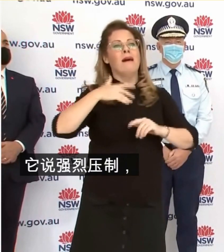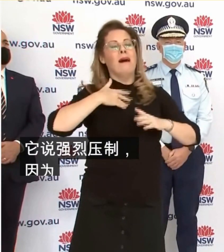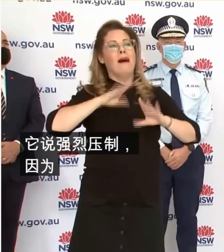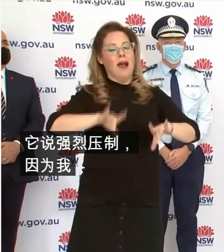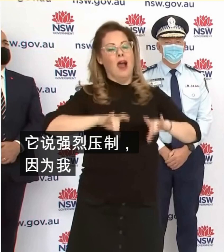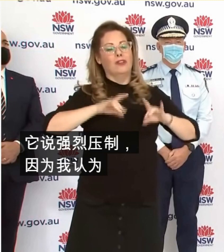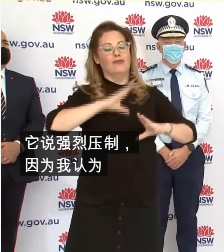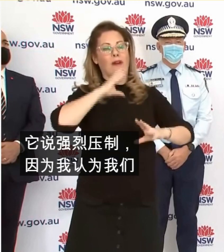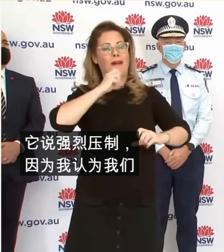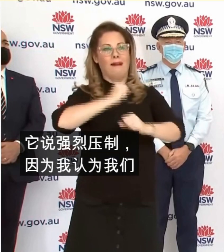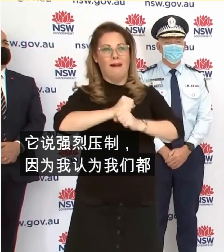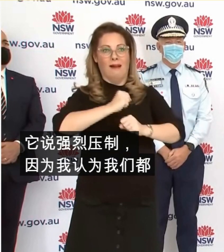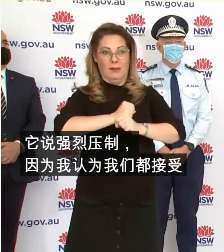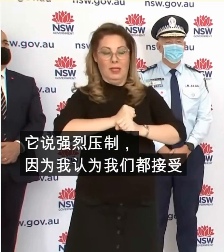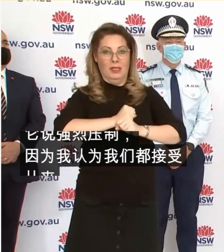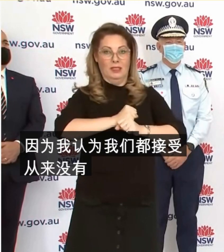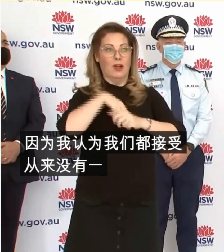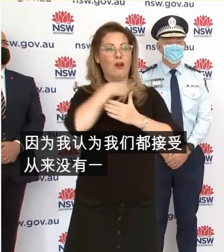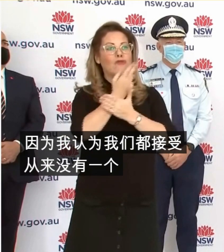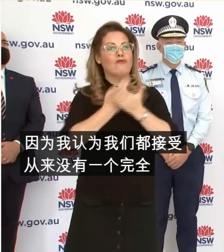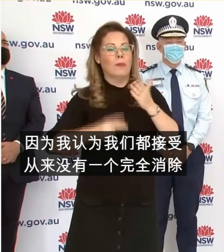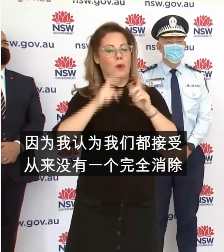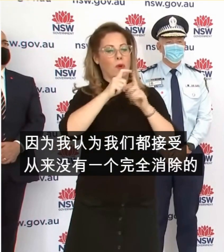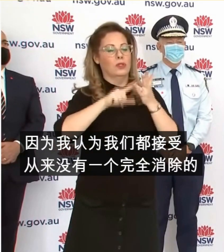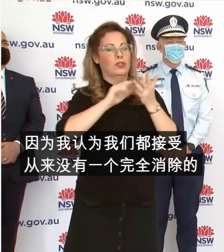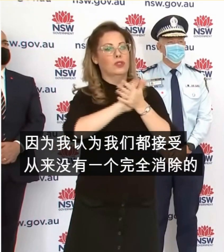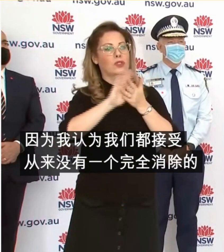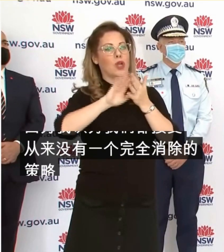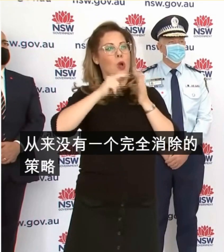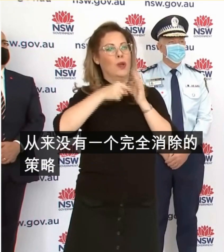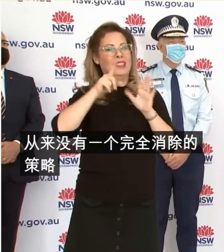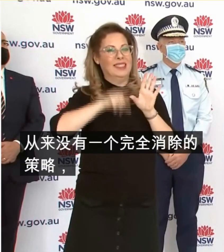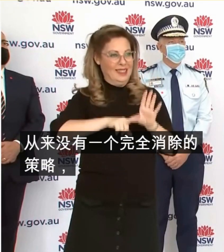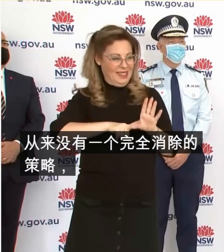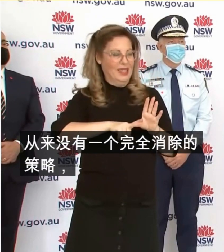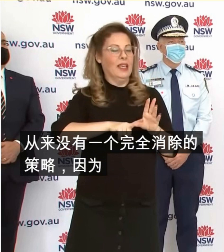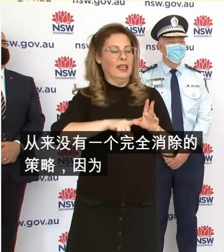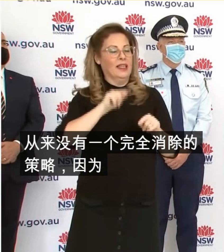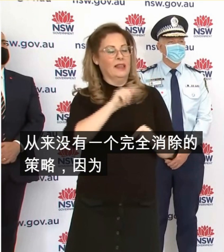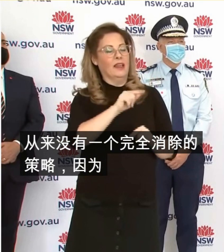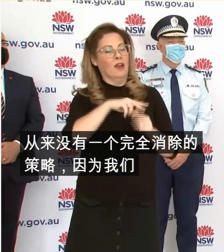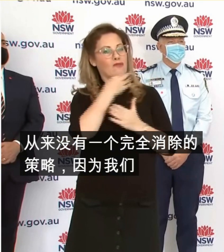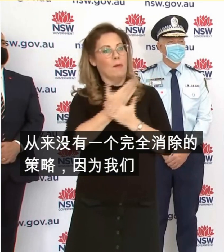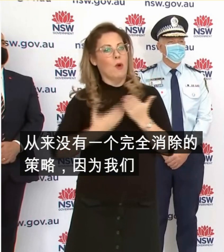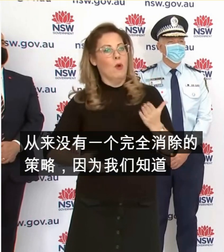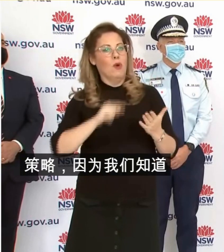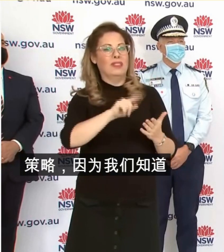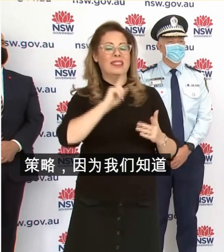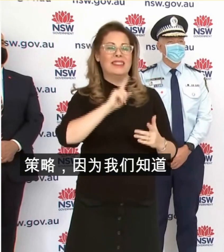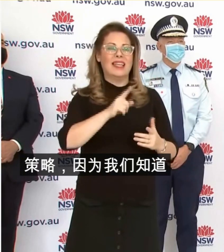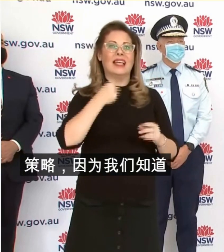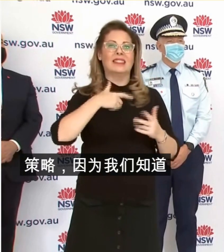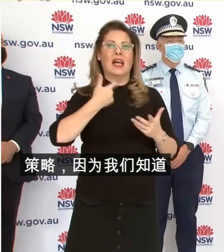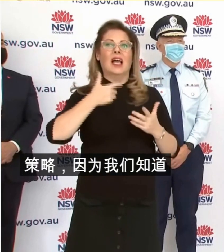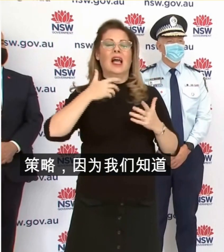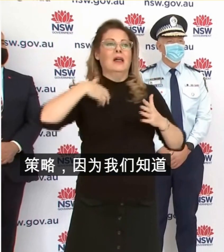strong suppression, because I think we all accept there's never been a complete elimination strategy, because we know that so